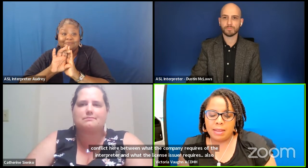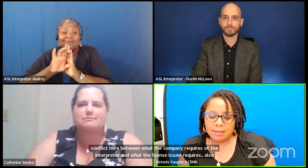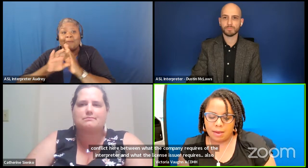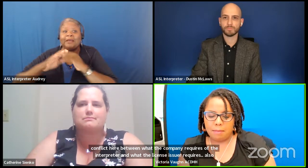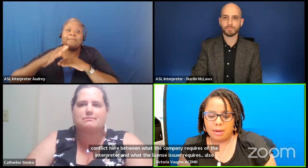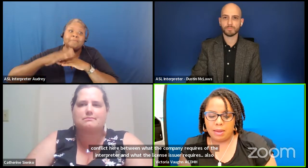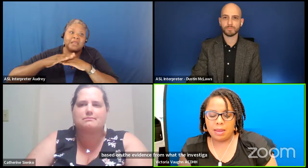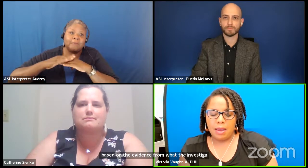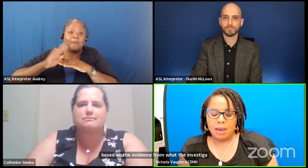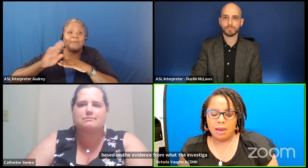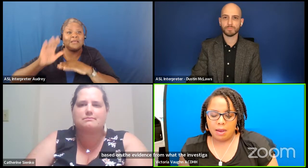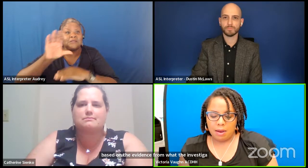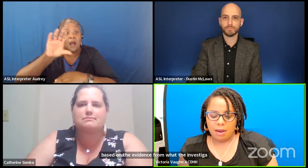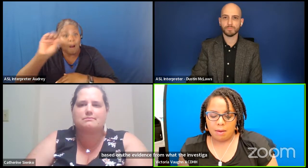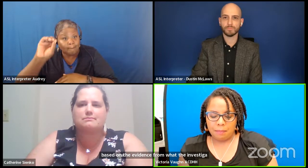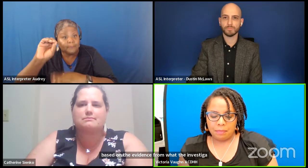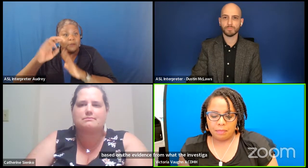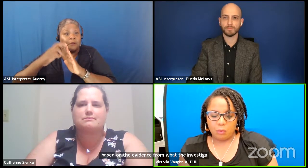that even his company